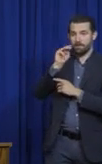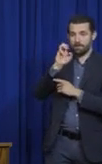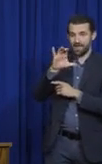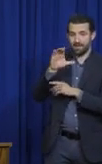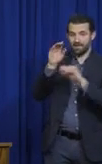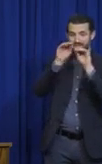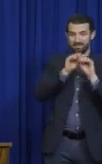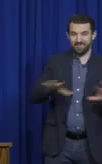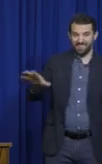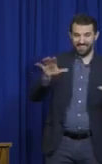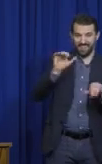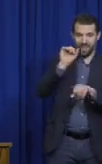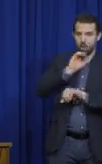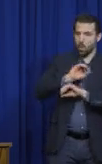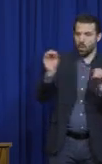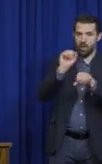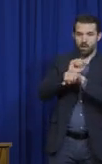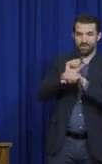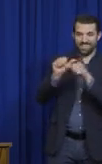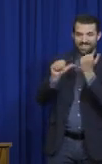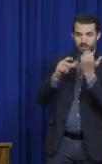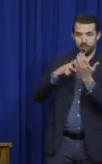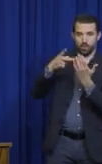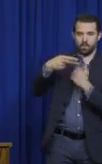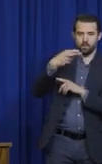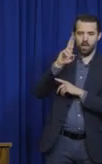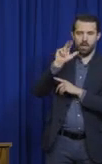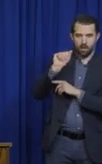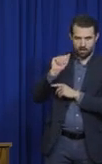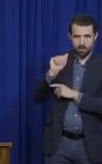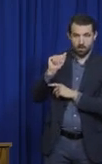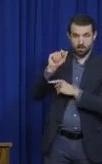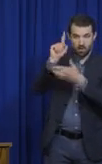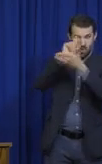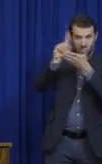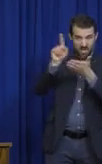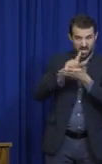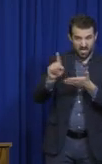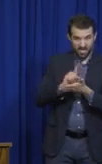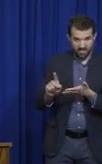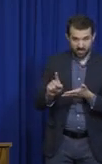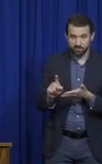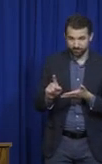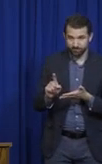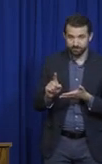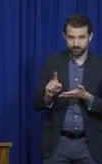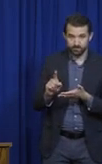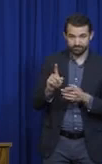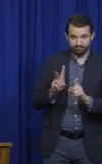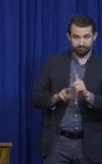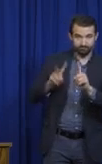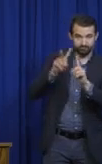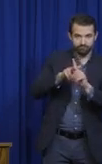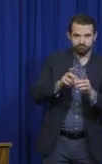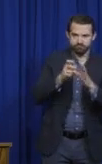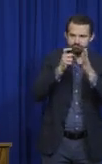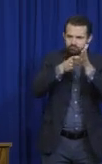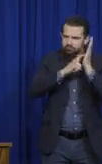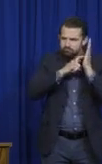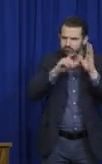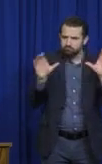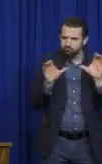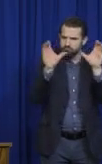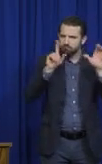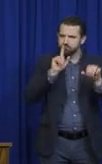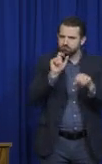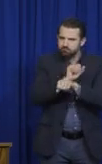file a certification every week in order to receive benefits. This is the same process as for